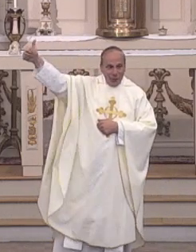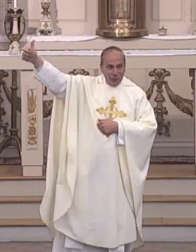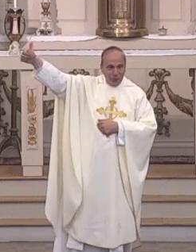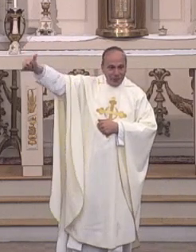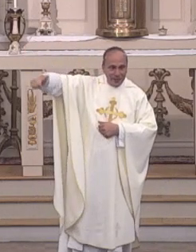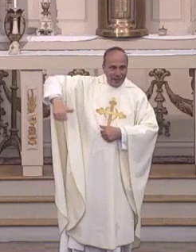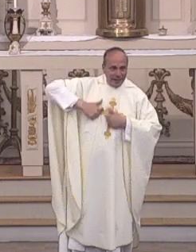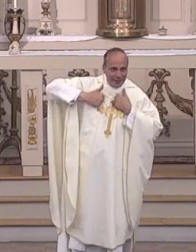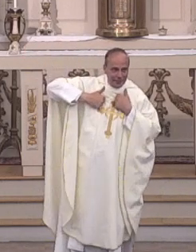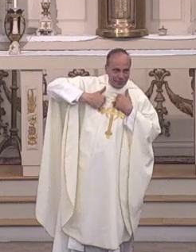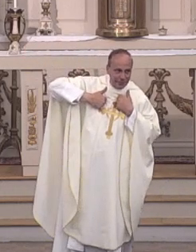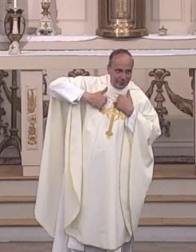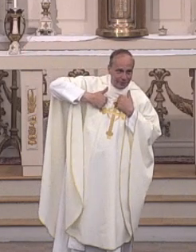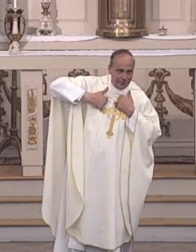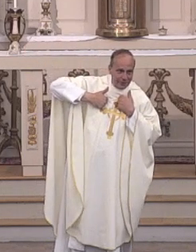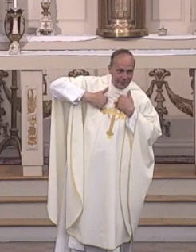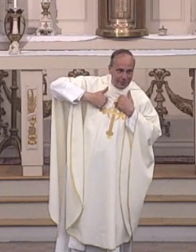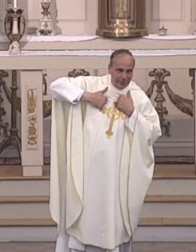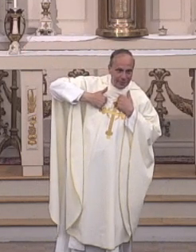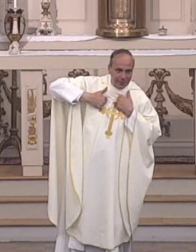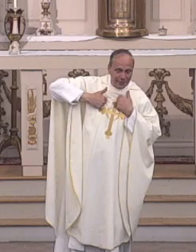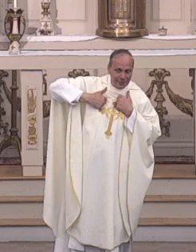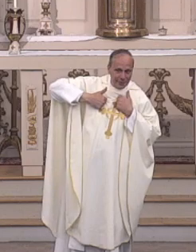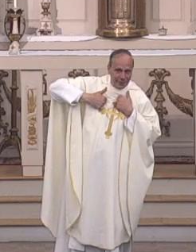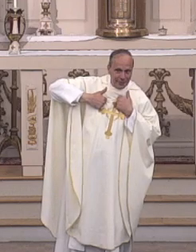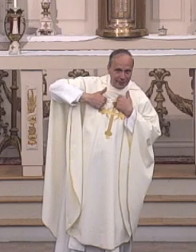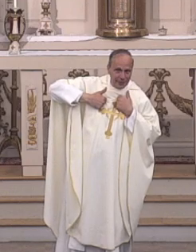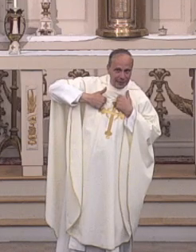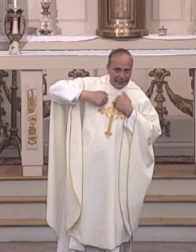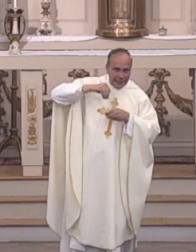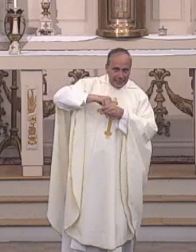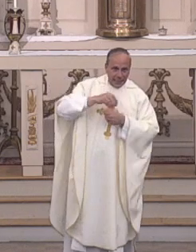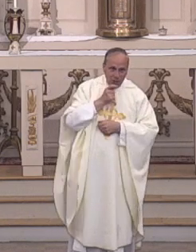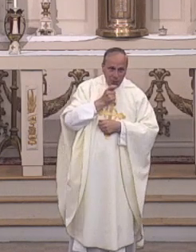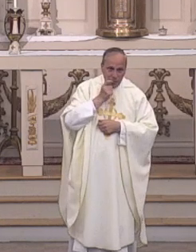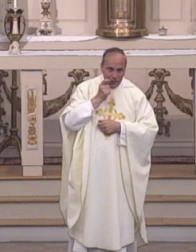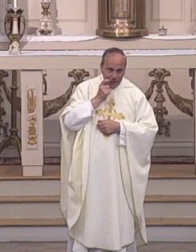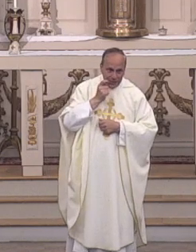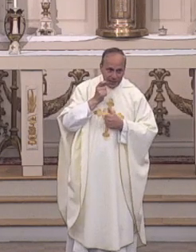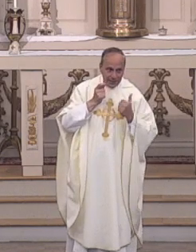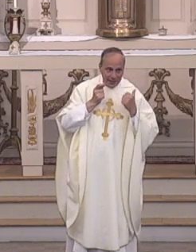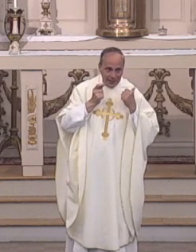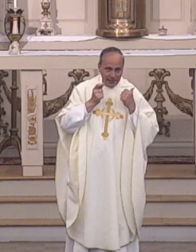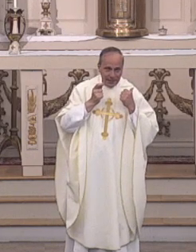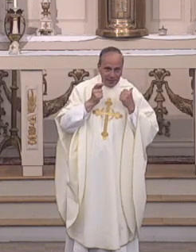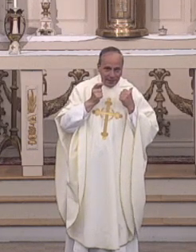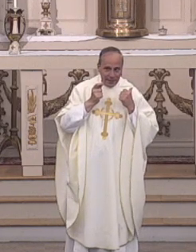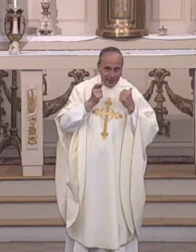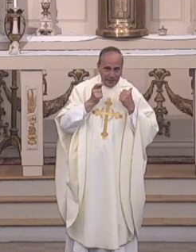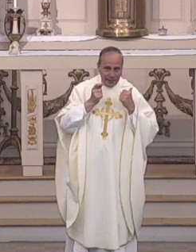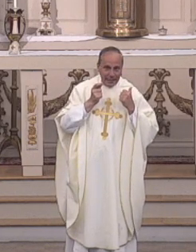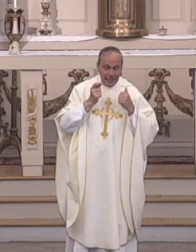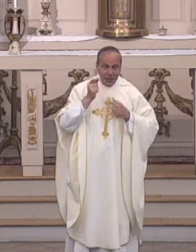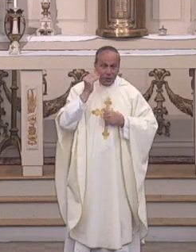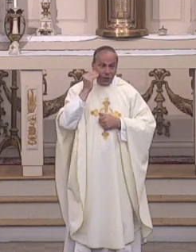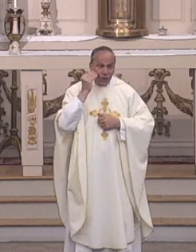And he feeds us with his own life in the